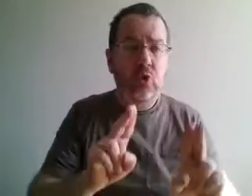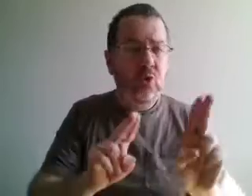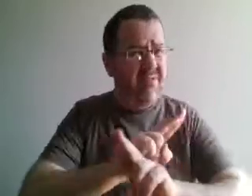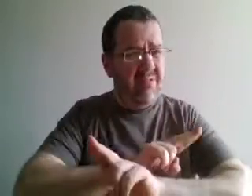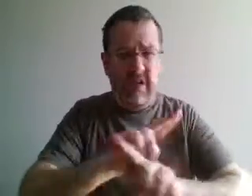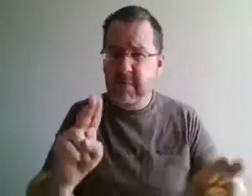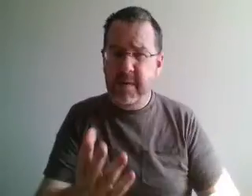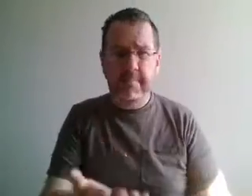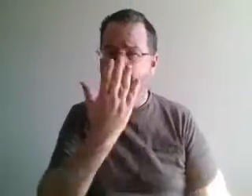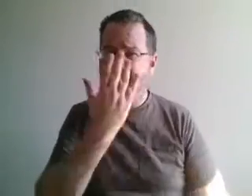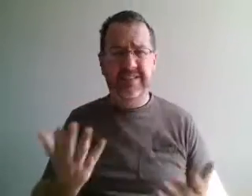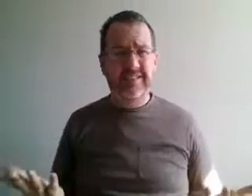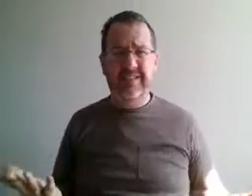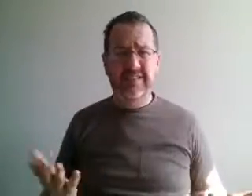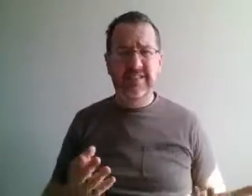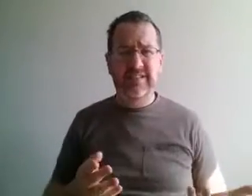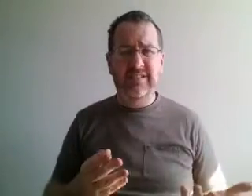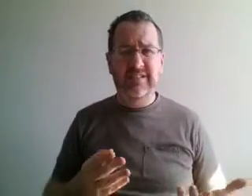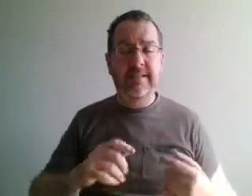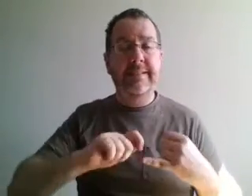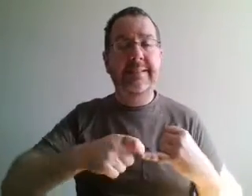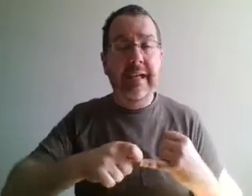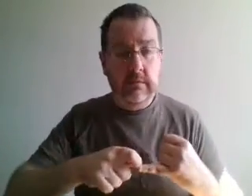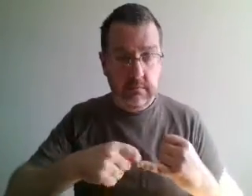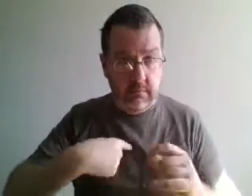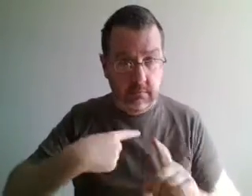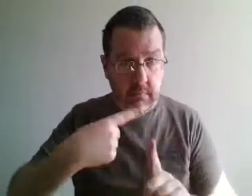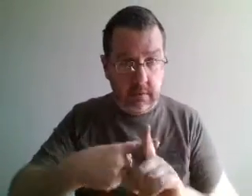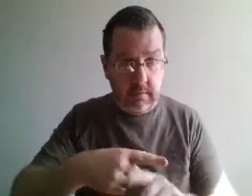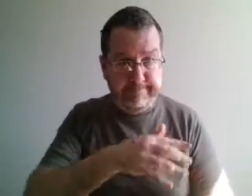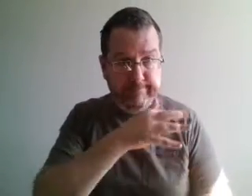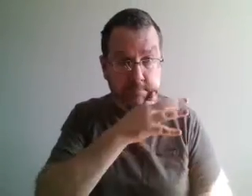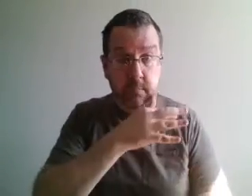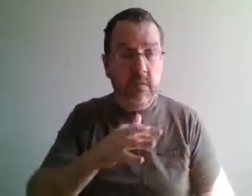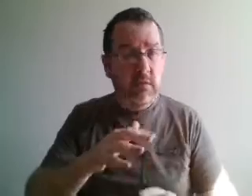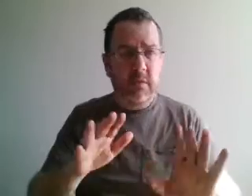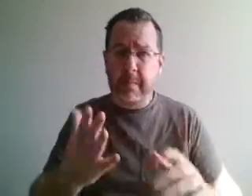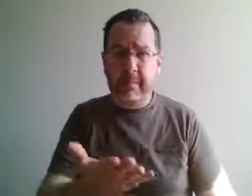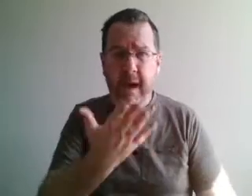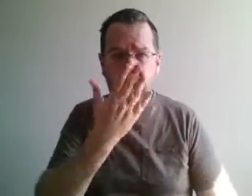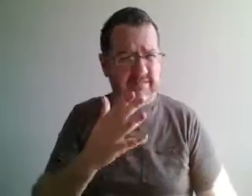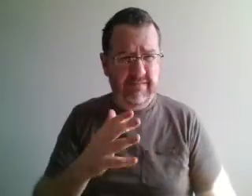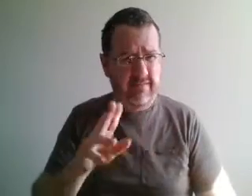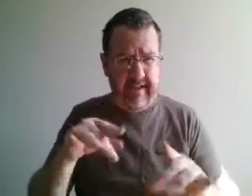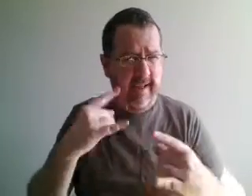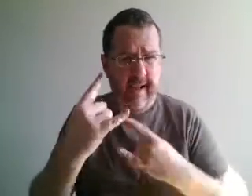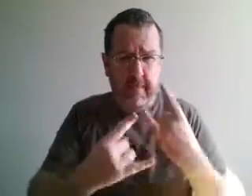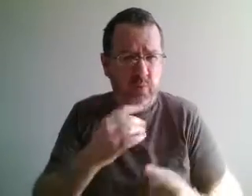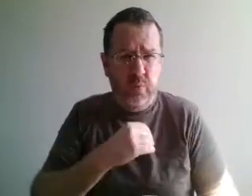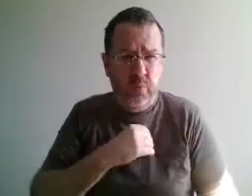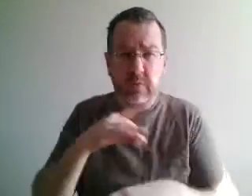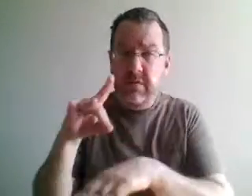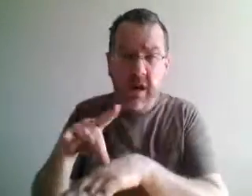having tested positive for COVID-19. It can happen to any of us. It can happen to me as a doctor. It can happen to my mother